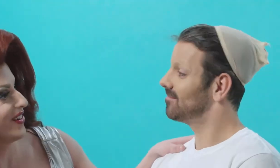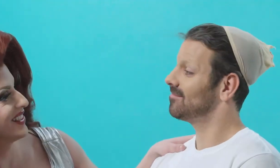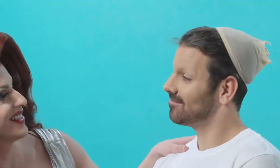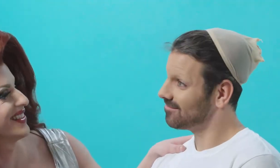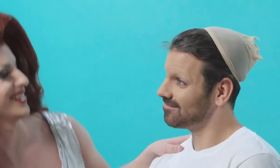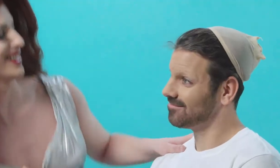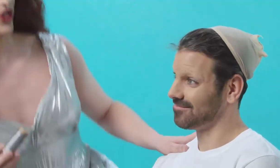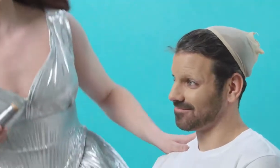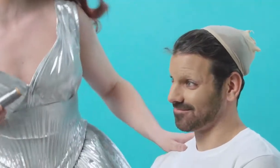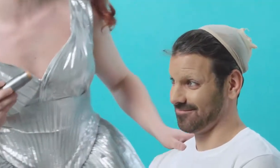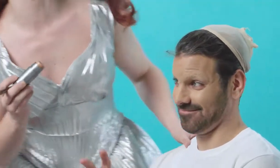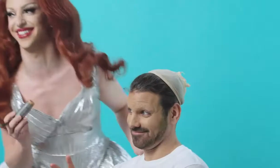hours straight.